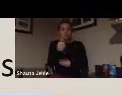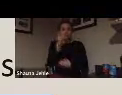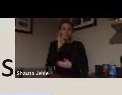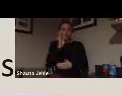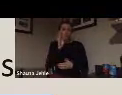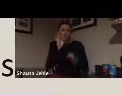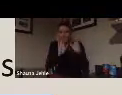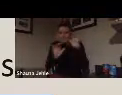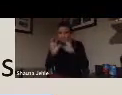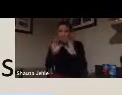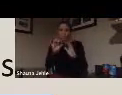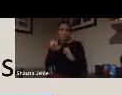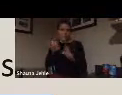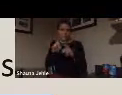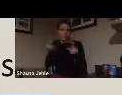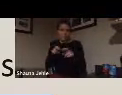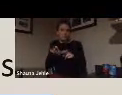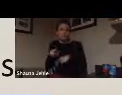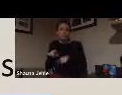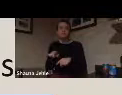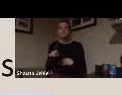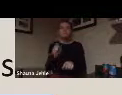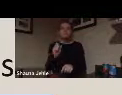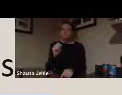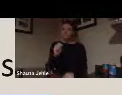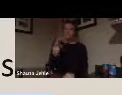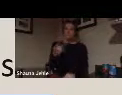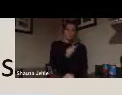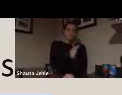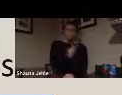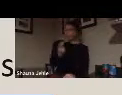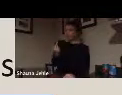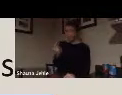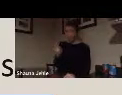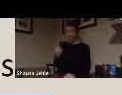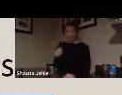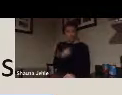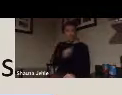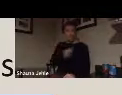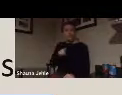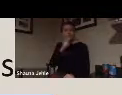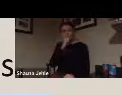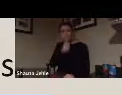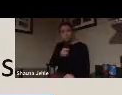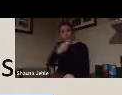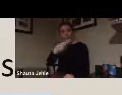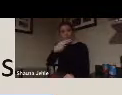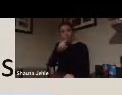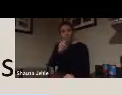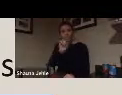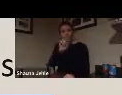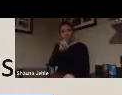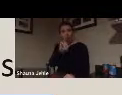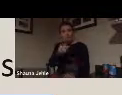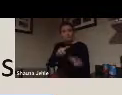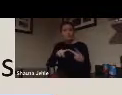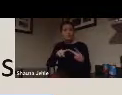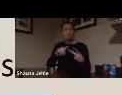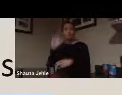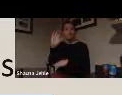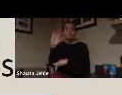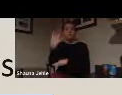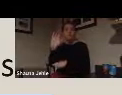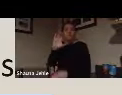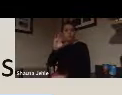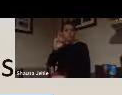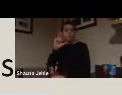area. Yeah, so we went to Hungary and we also went to Colombia. But while we were during the program, they were